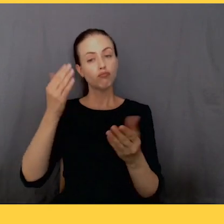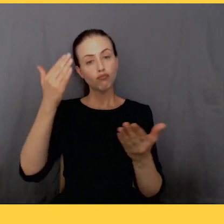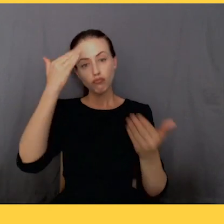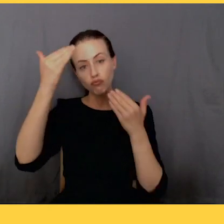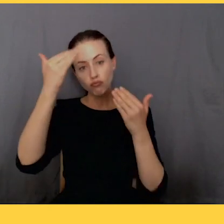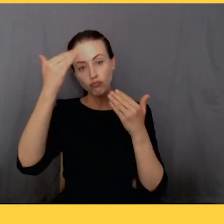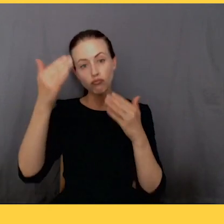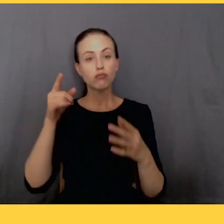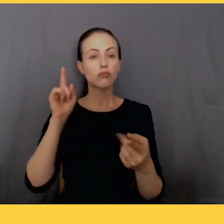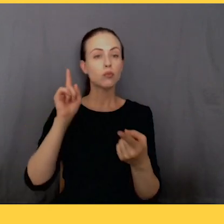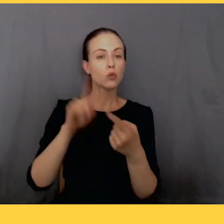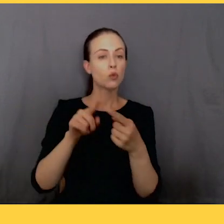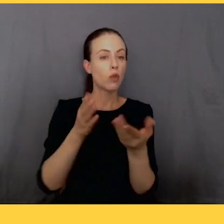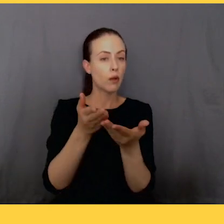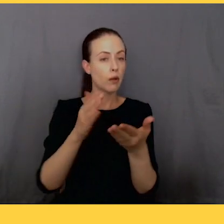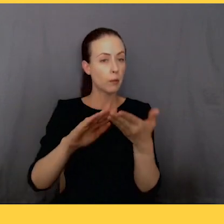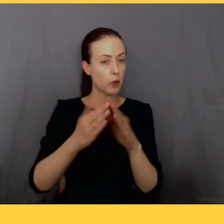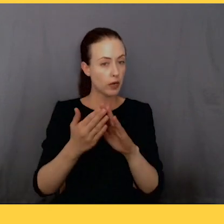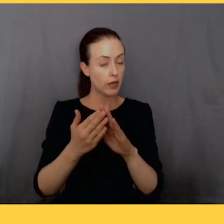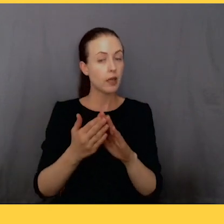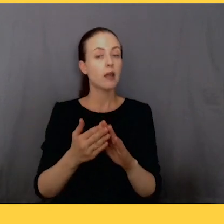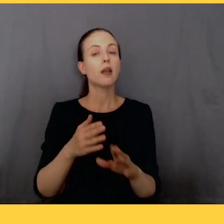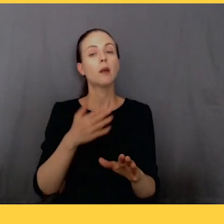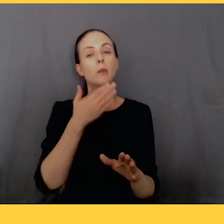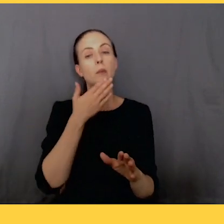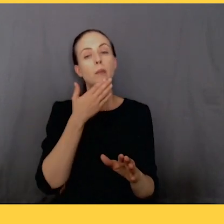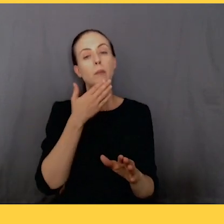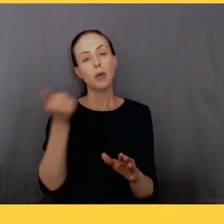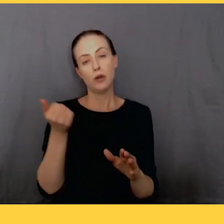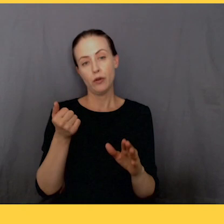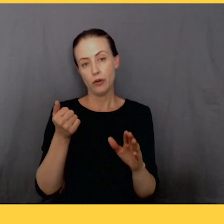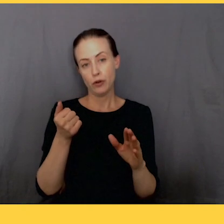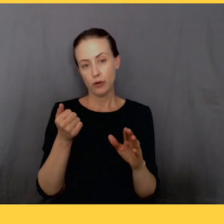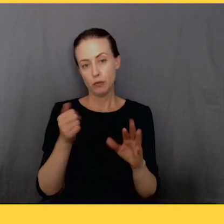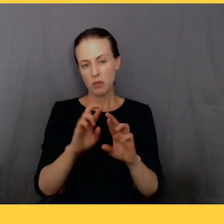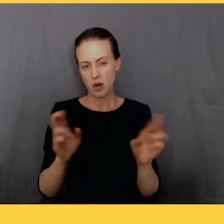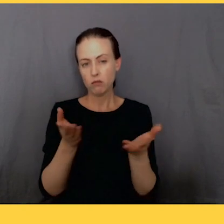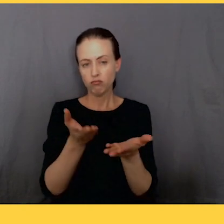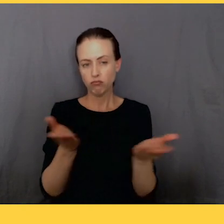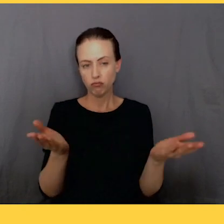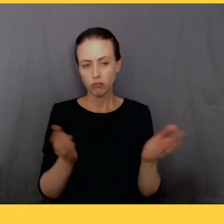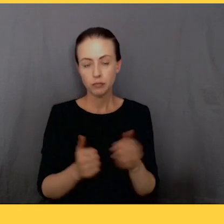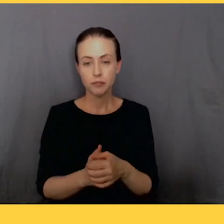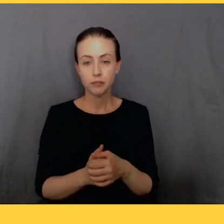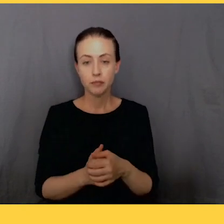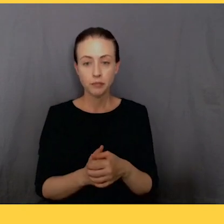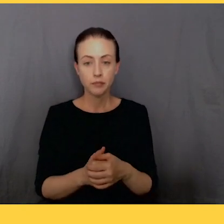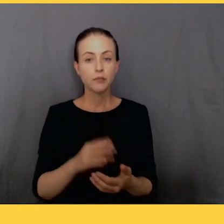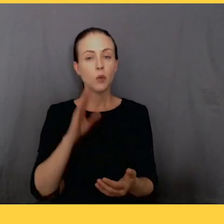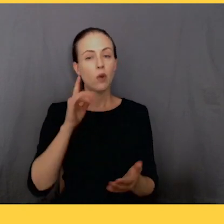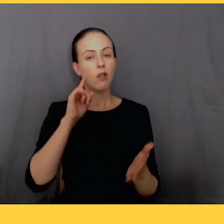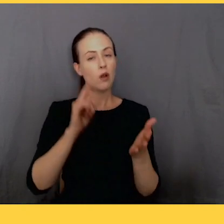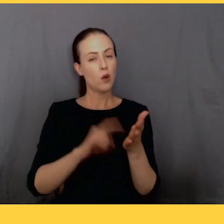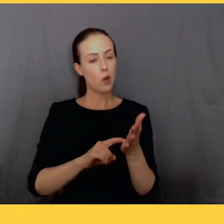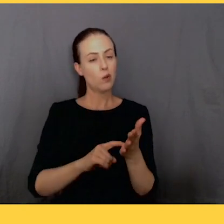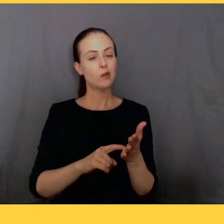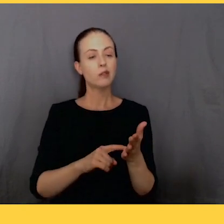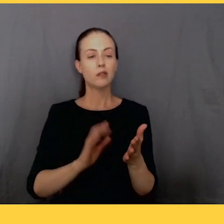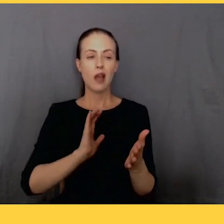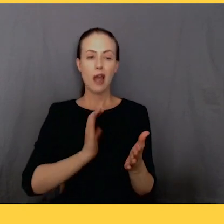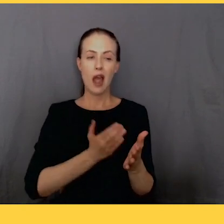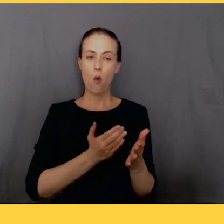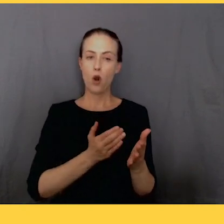and how to better prepare. And you'll see a lot of efforts about us sharing our wildfire